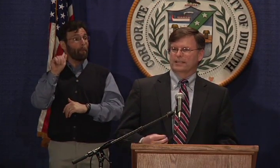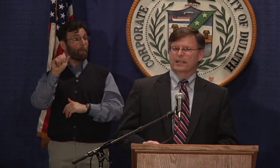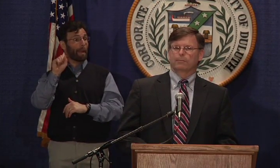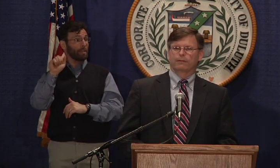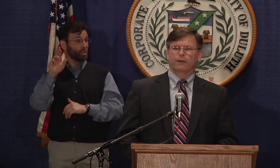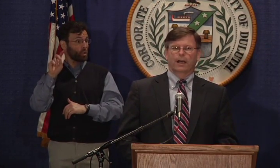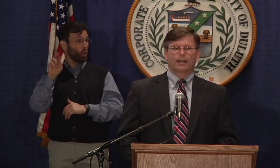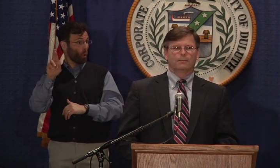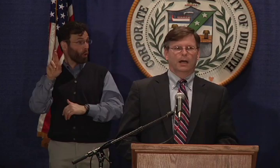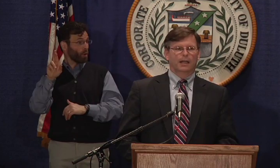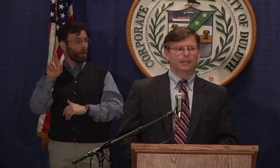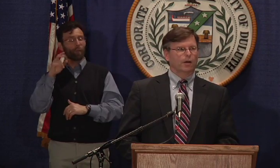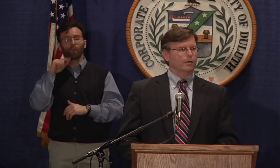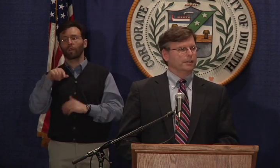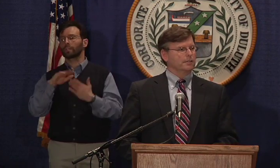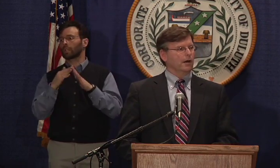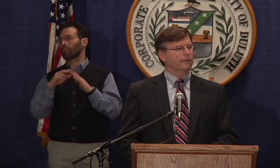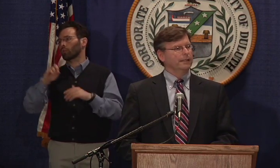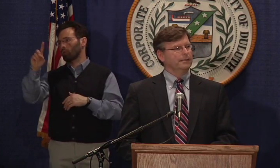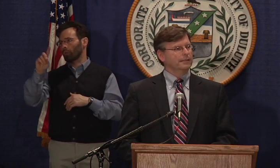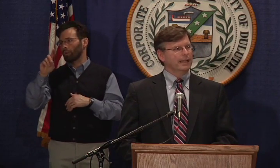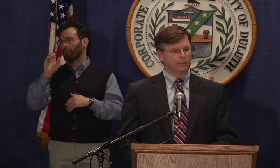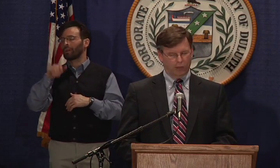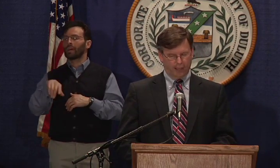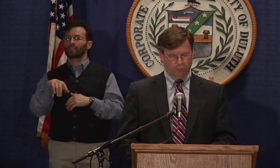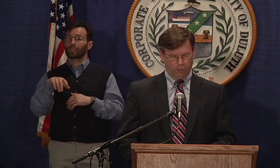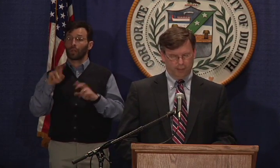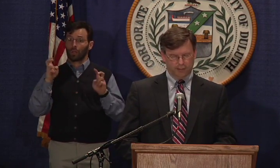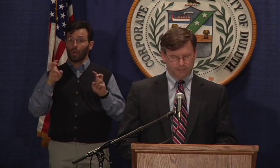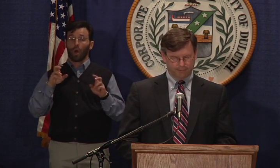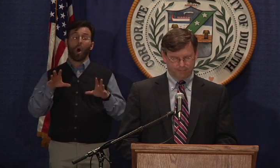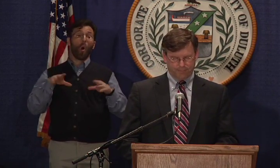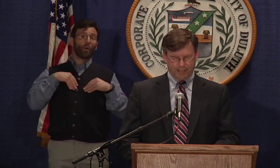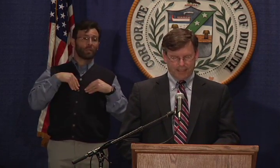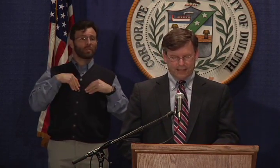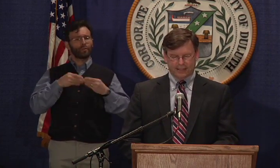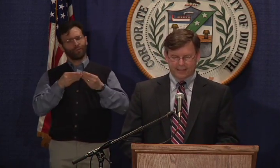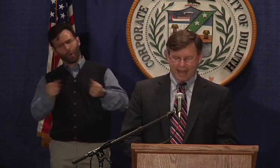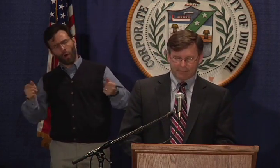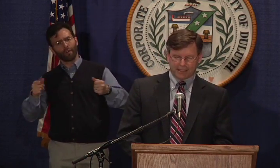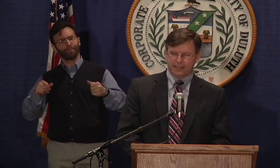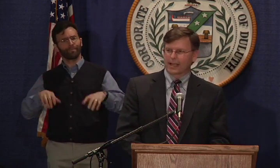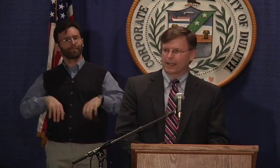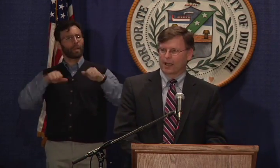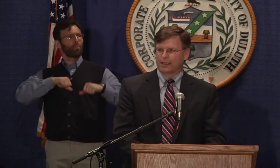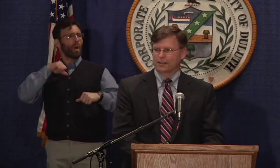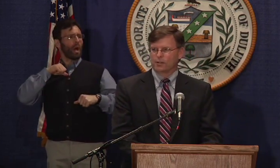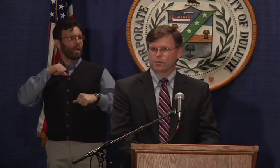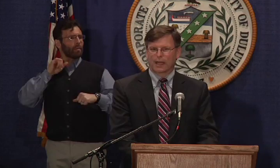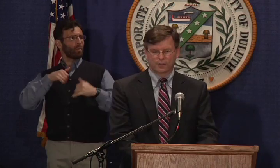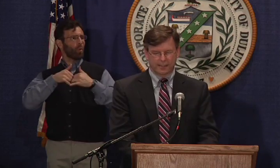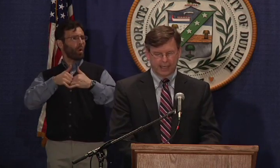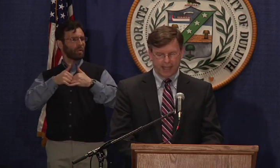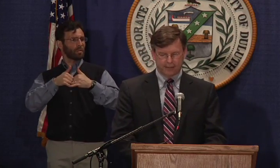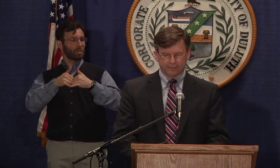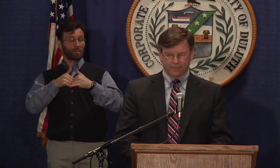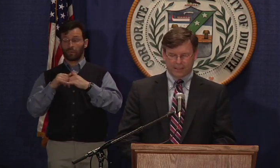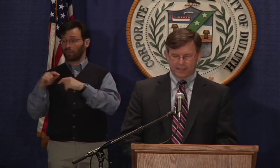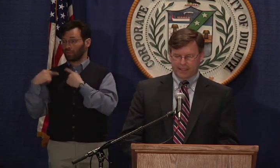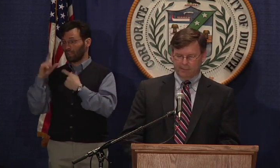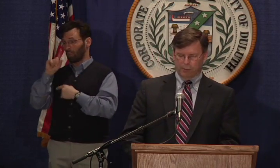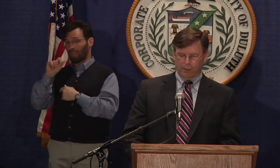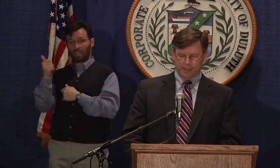what is exemplified by the Own It, Solve It, Take Pride Awards. Since adopting these guidelines in